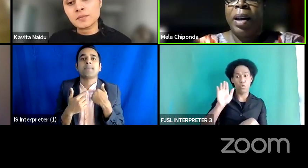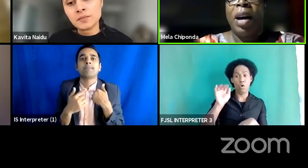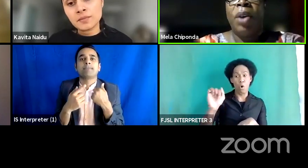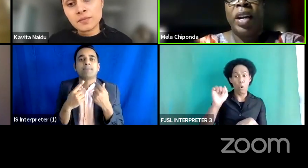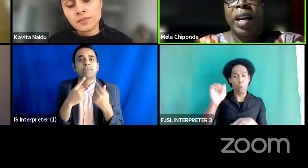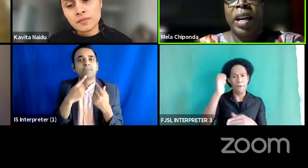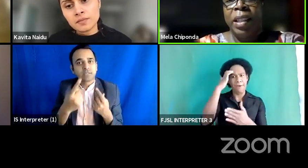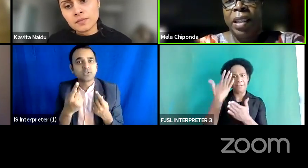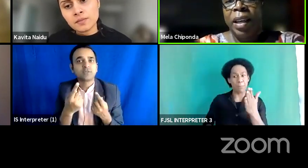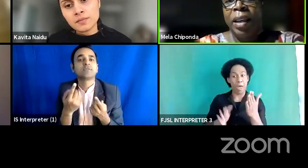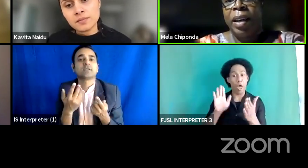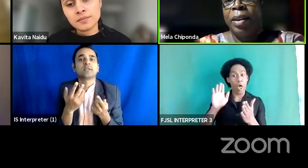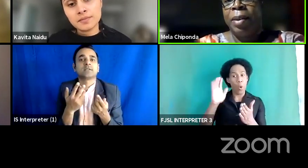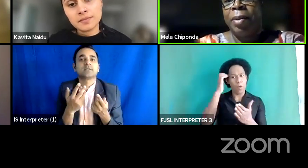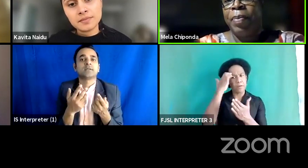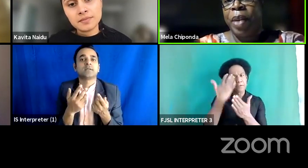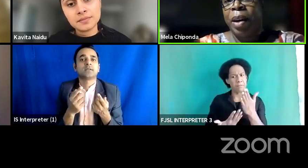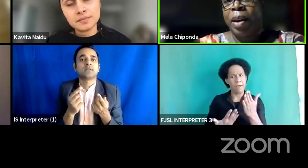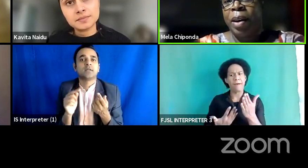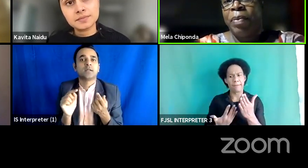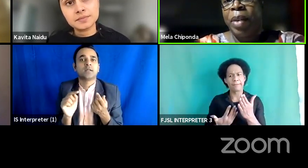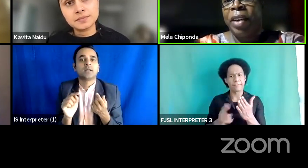women are organizing